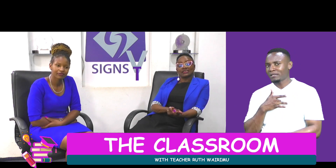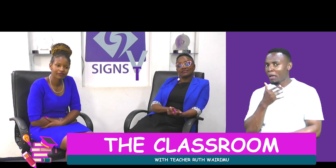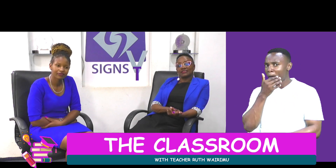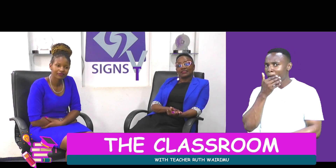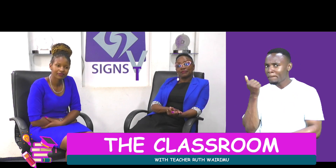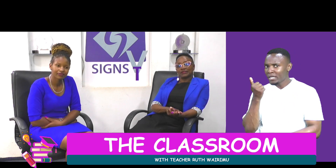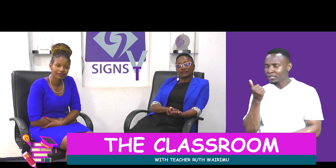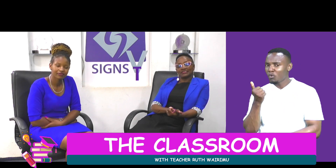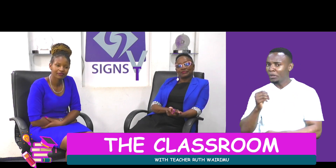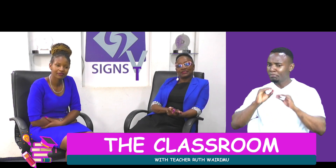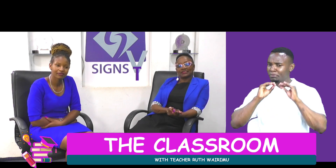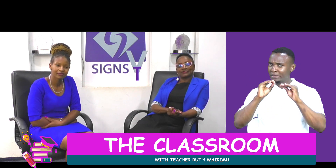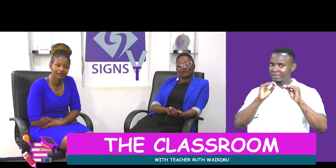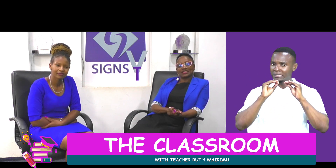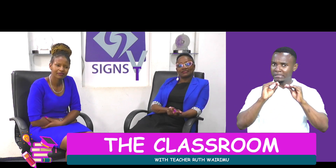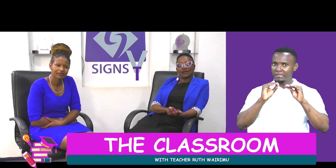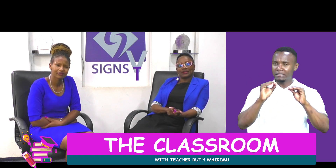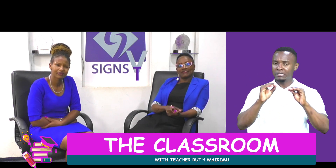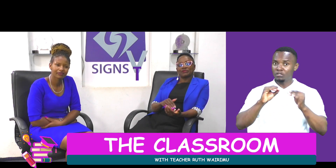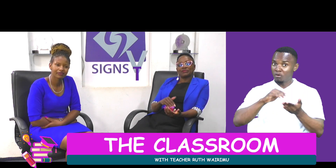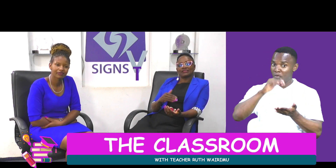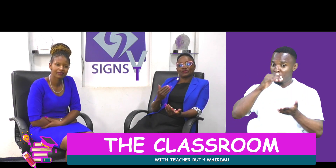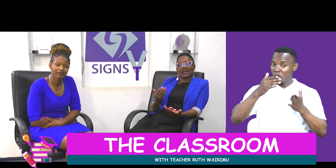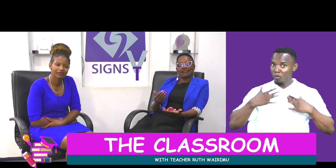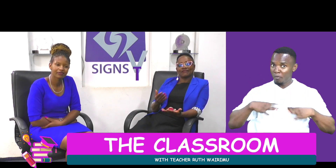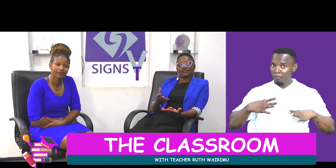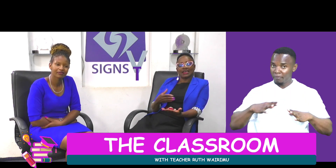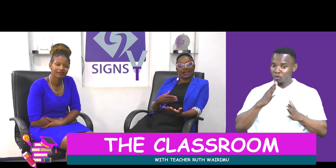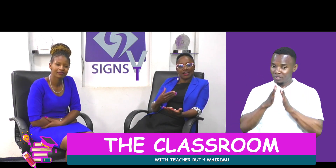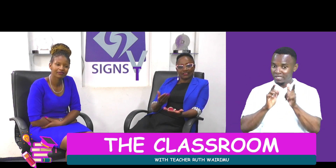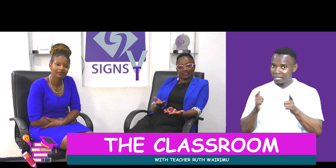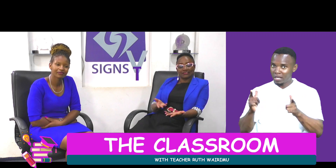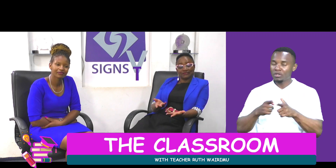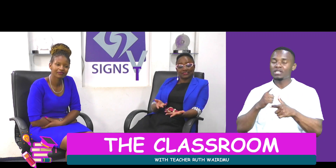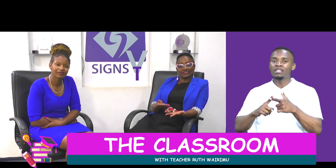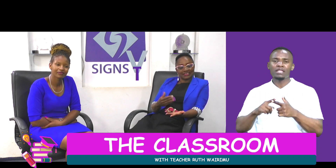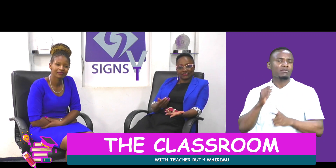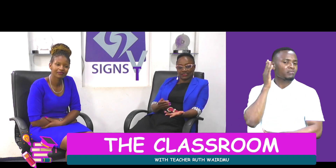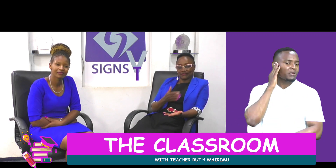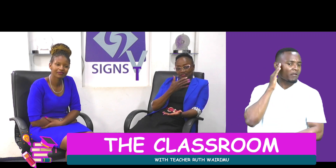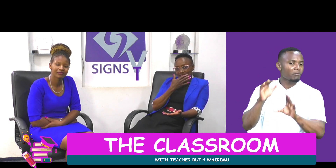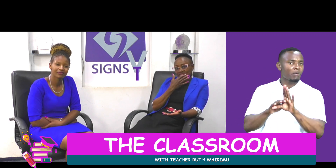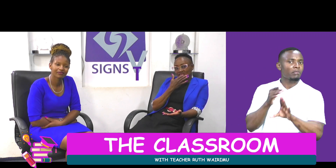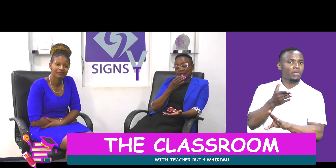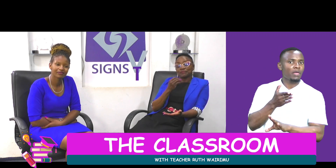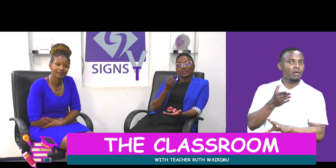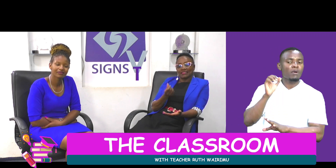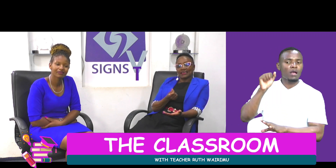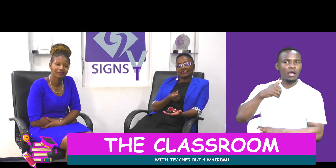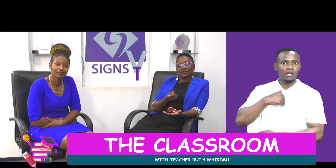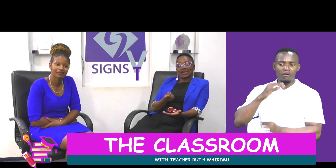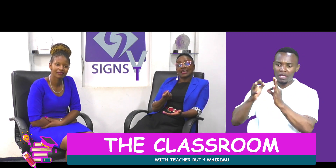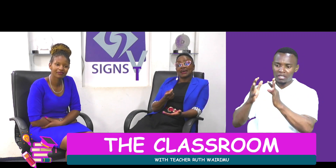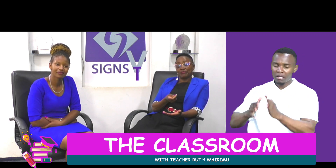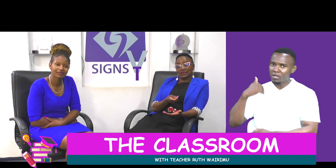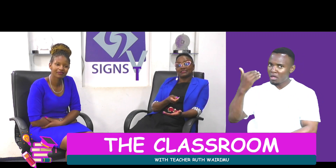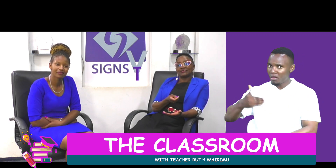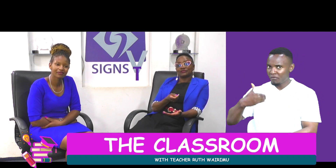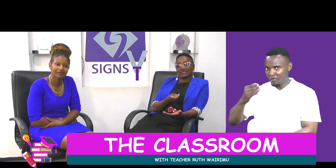to increase the number of interpreters so that our deaf members would have the services each and every Sunday. And that is where